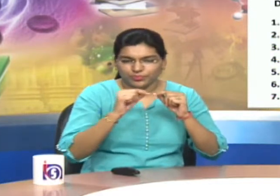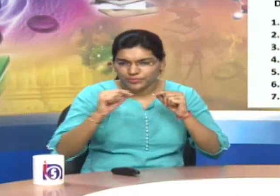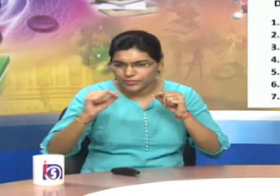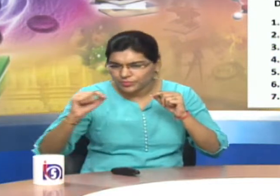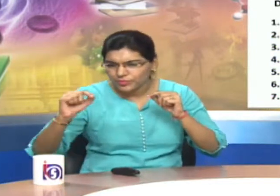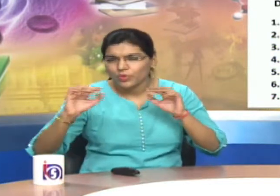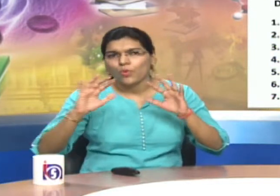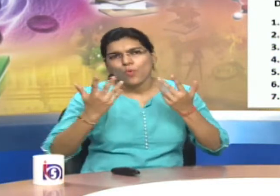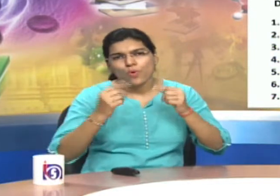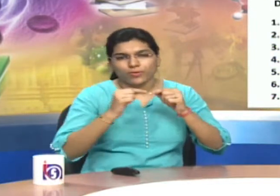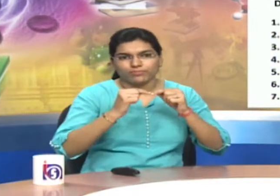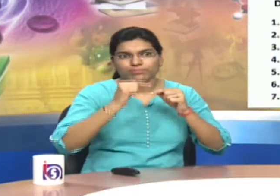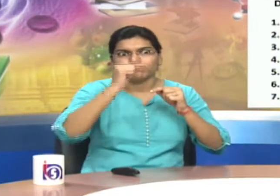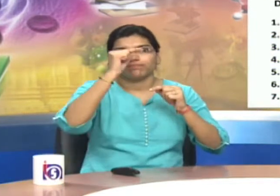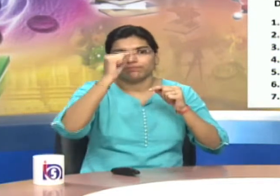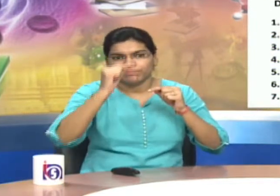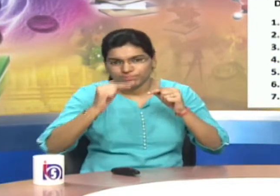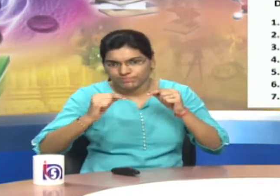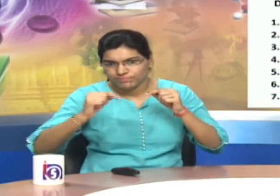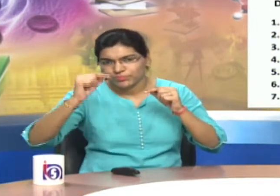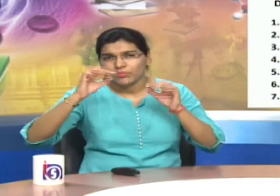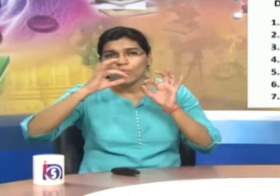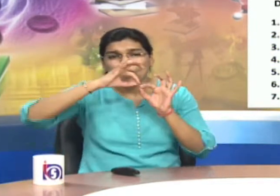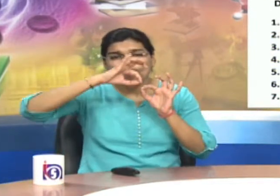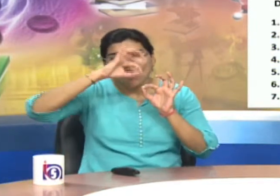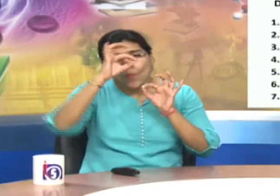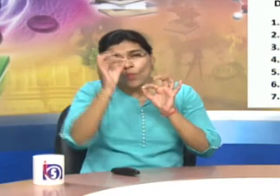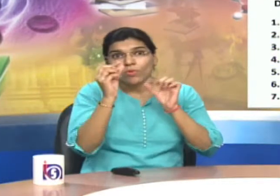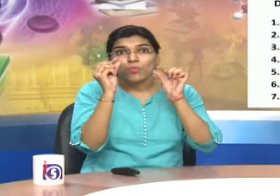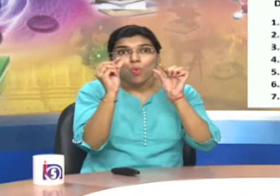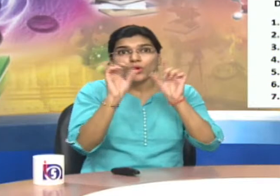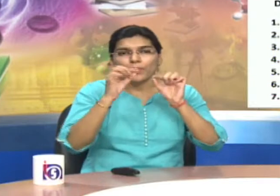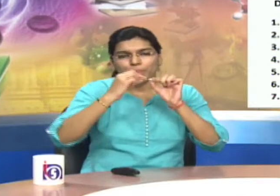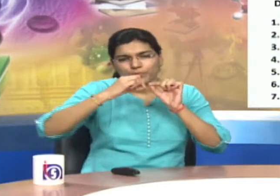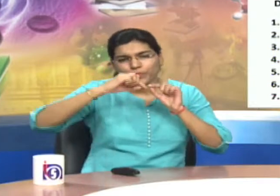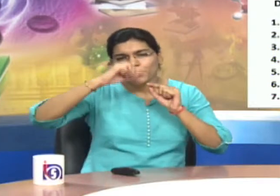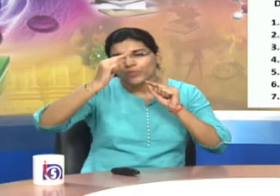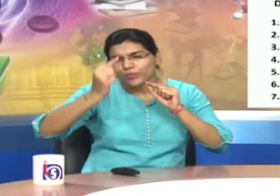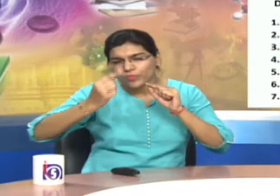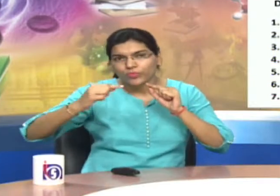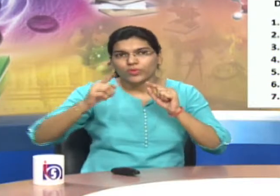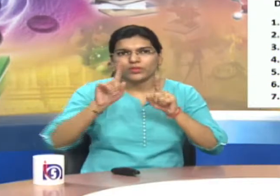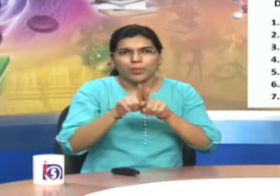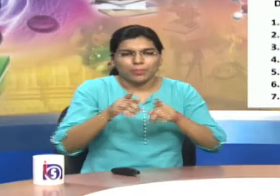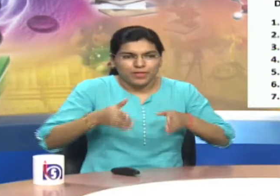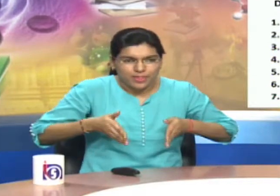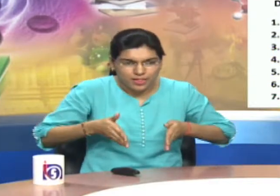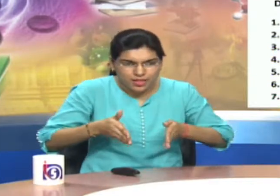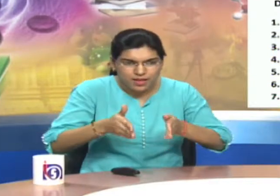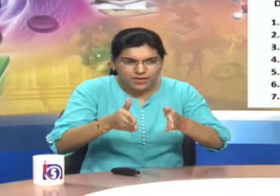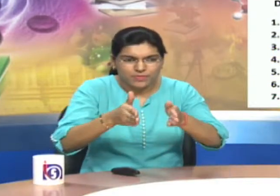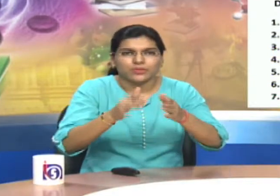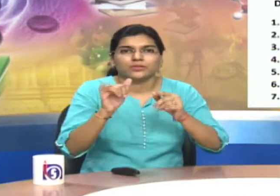Line has like one arrow, or it is just like what you